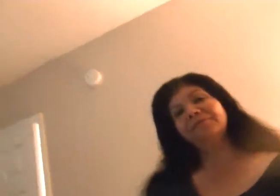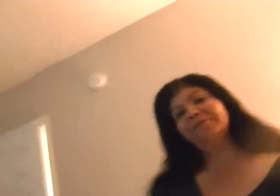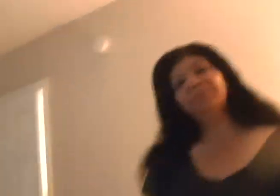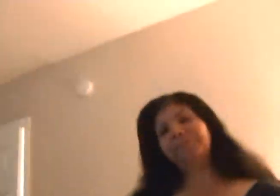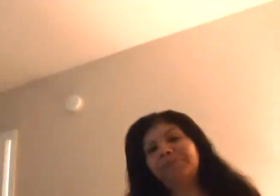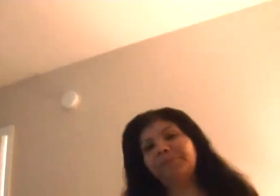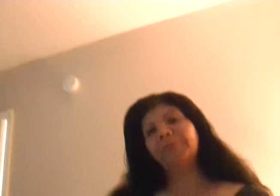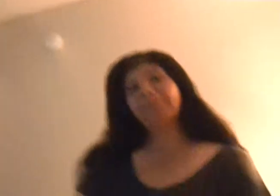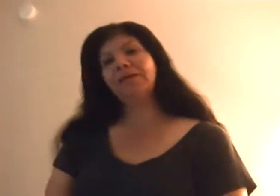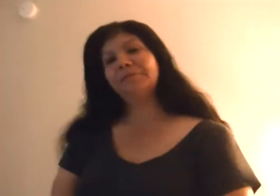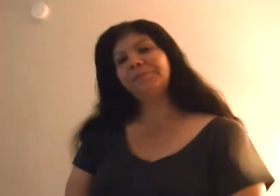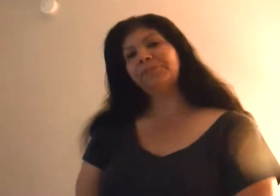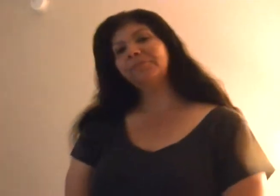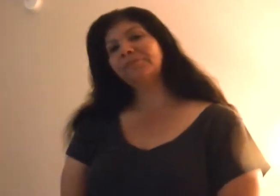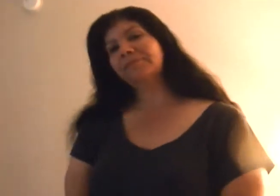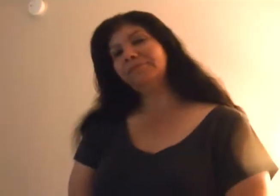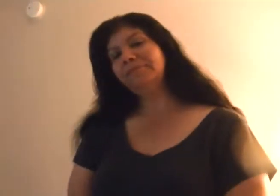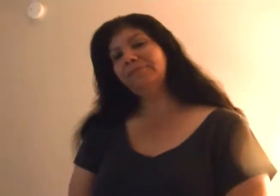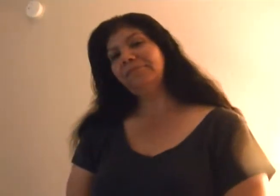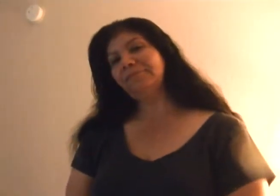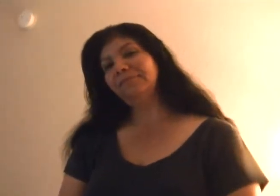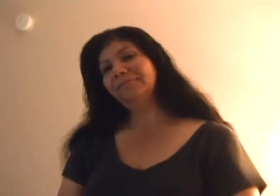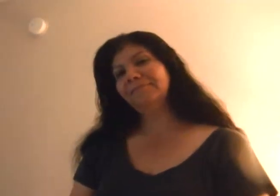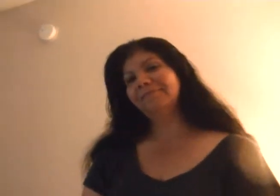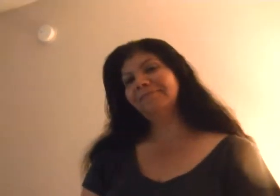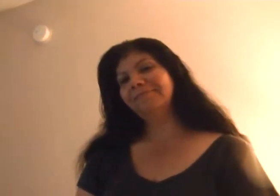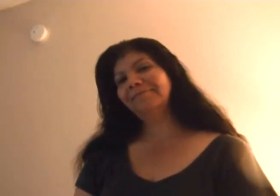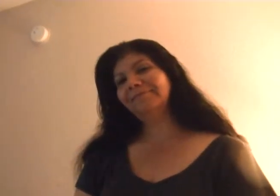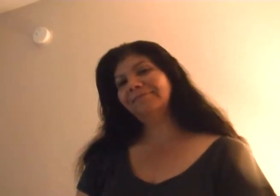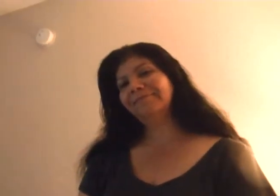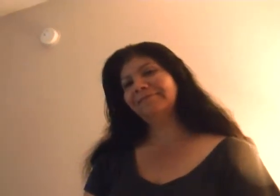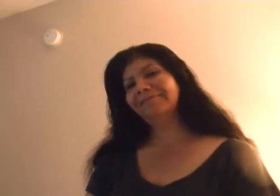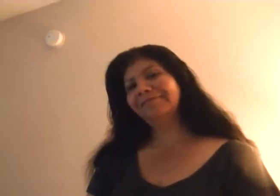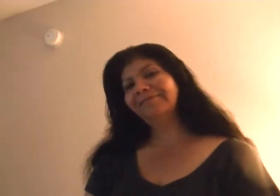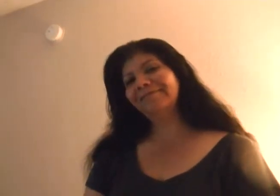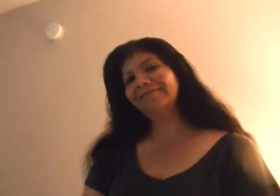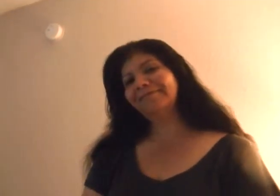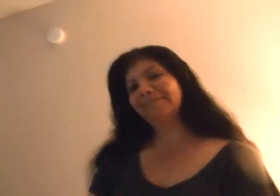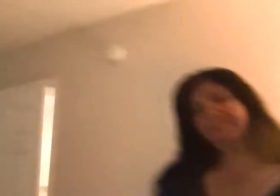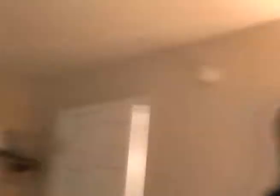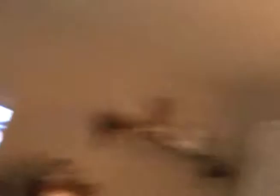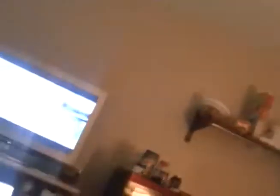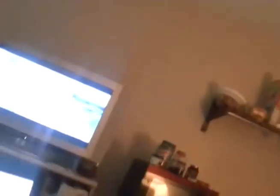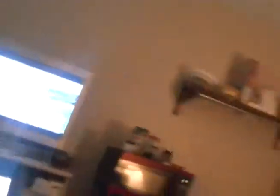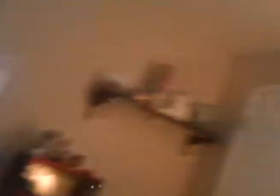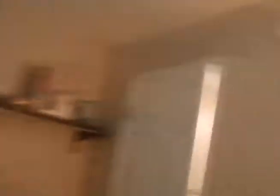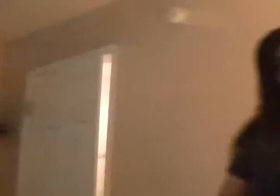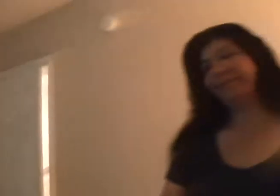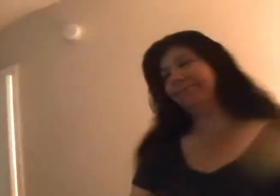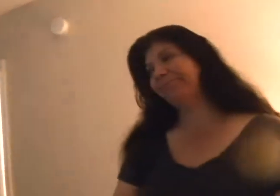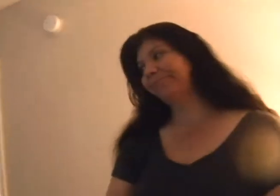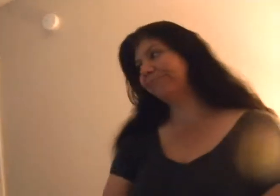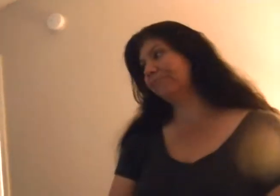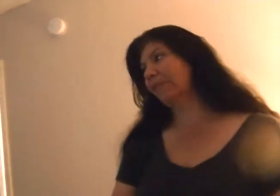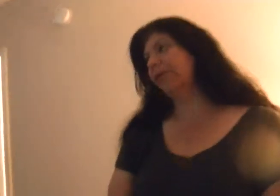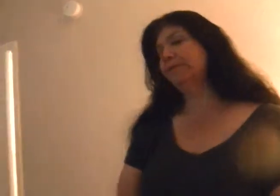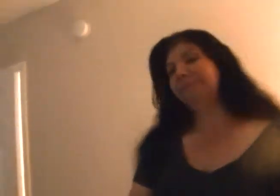Tell me more. This is for me. Tell me more. So what you were saying earlier